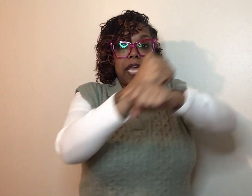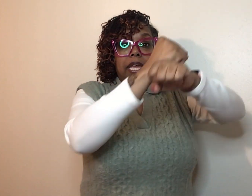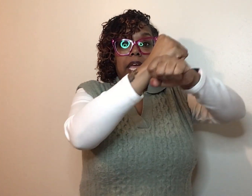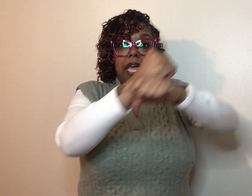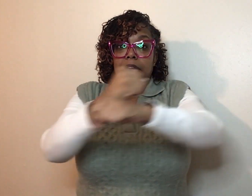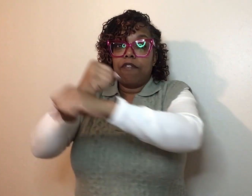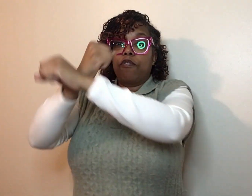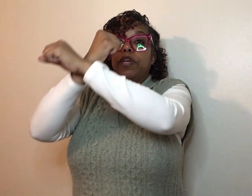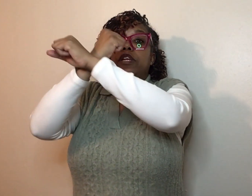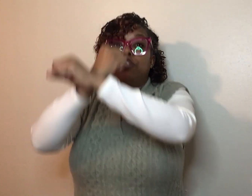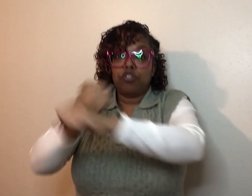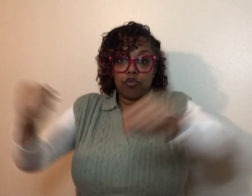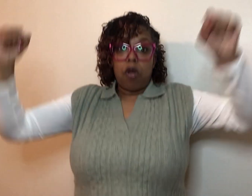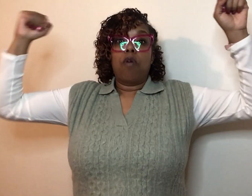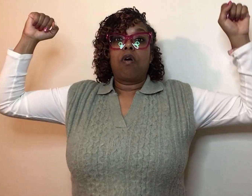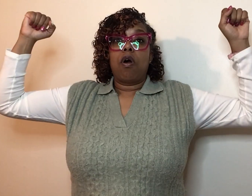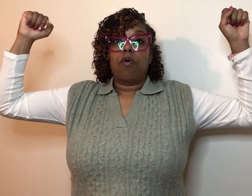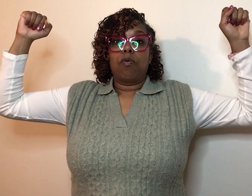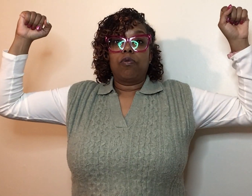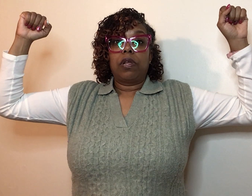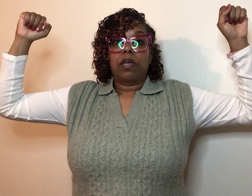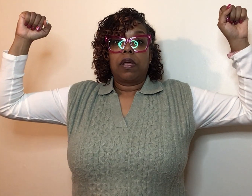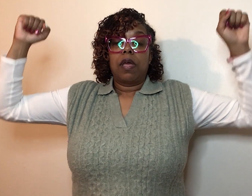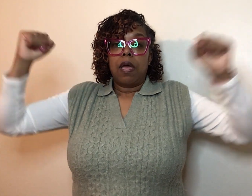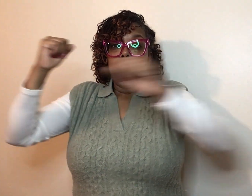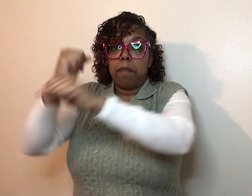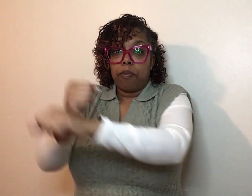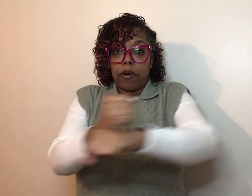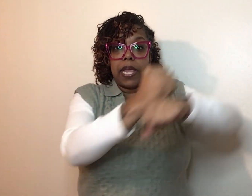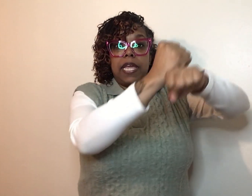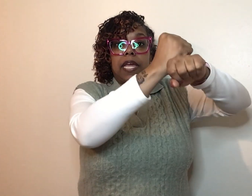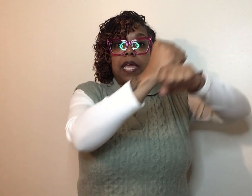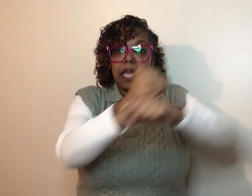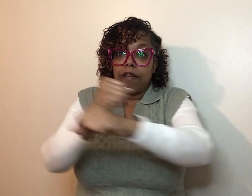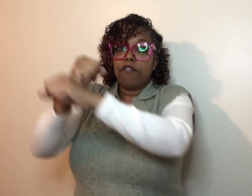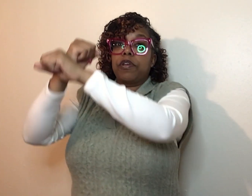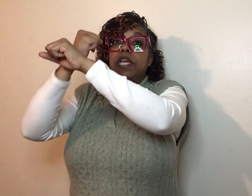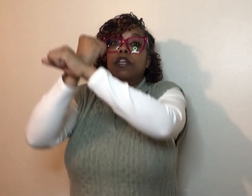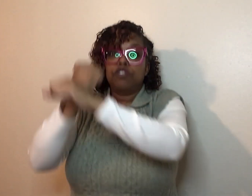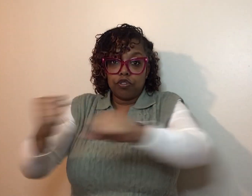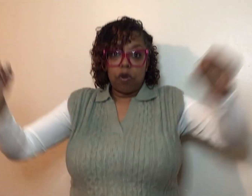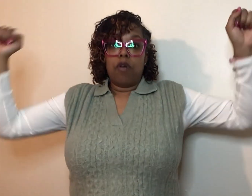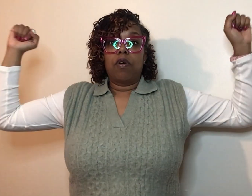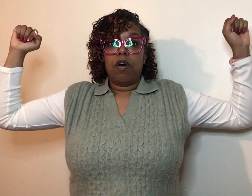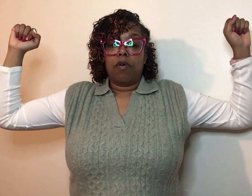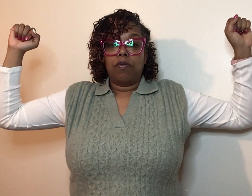Break every stronghold. Break every stronghold.